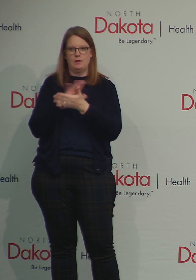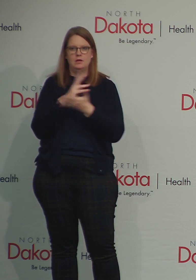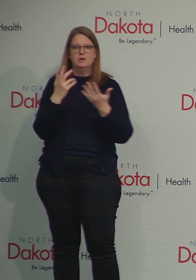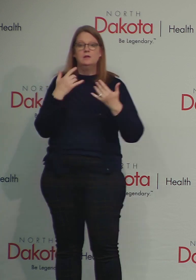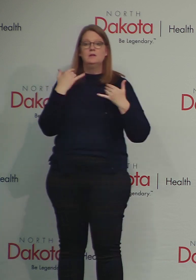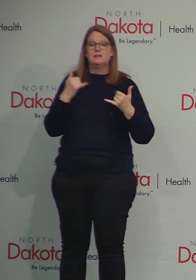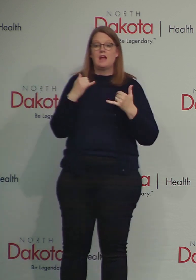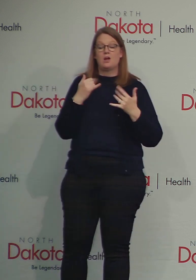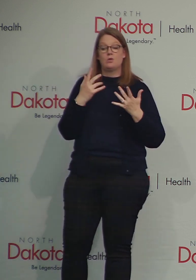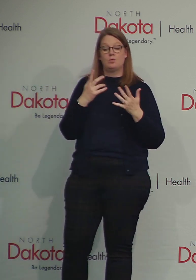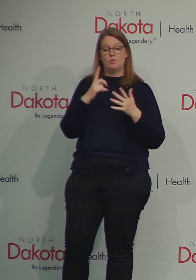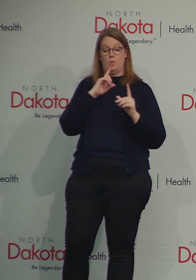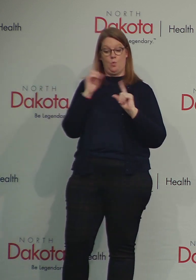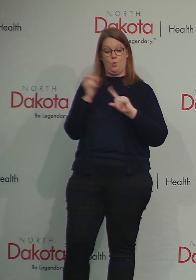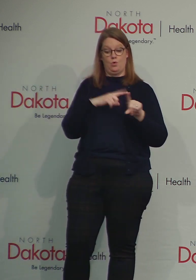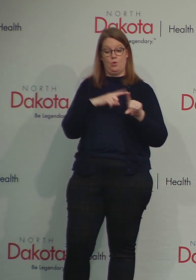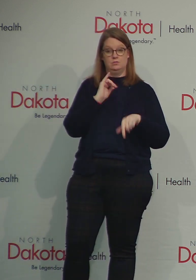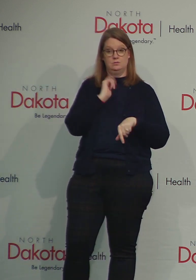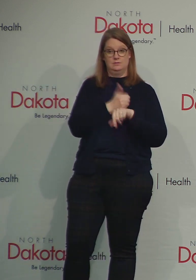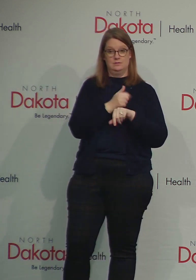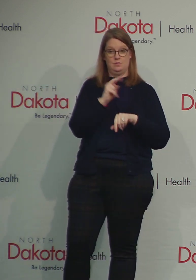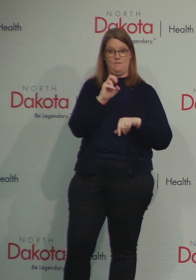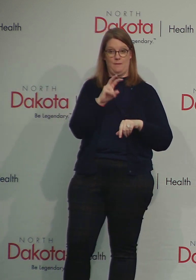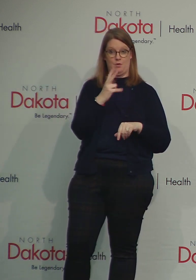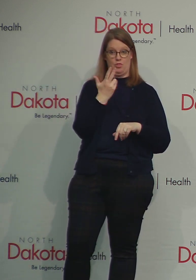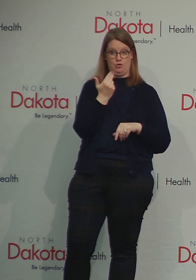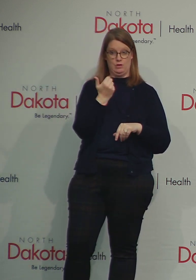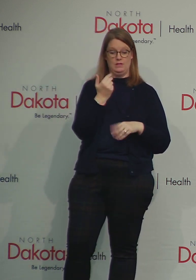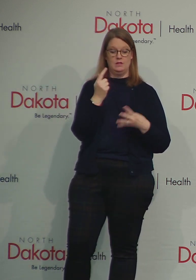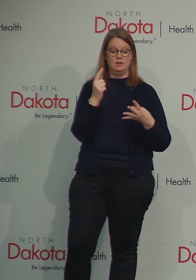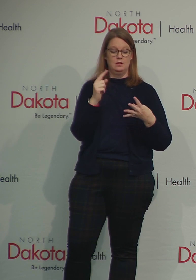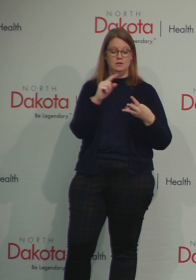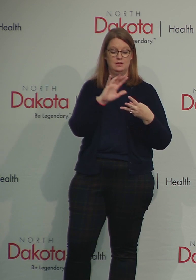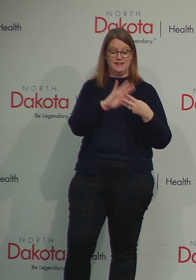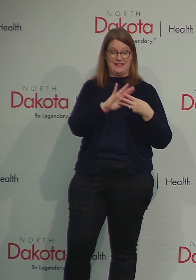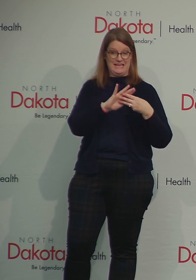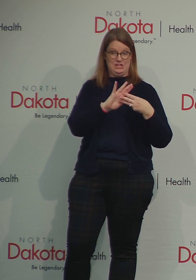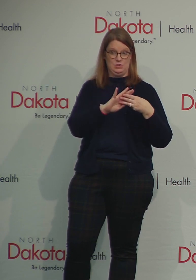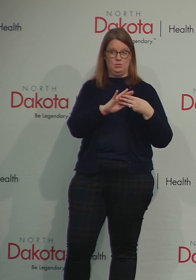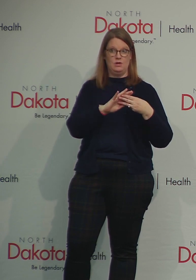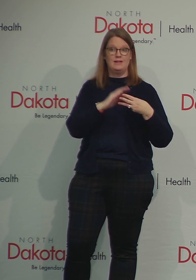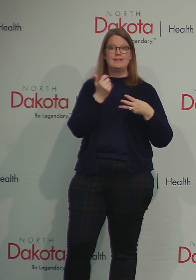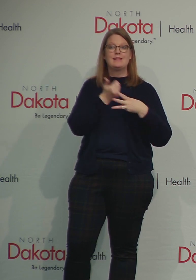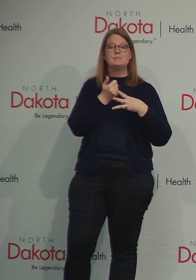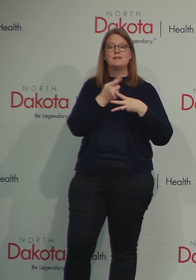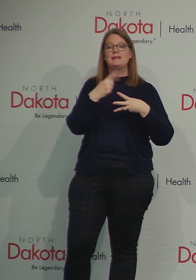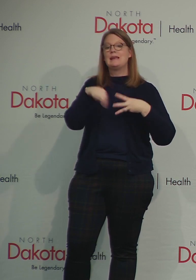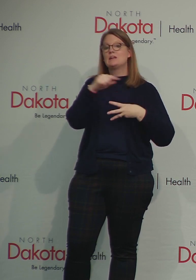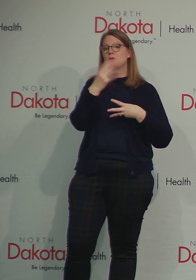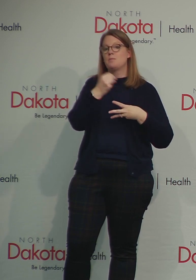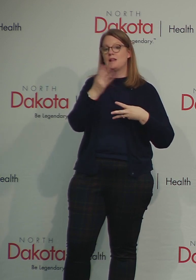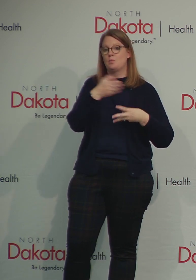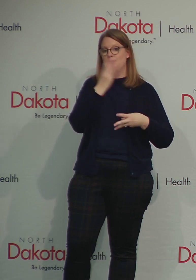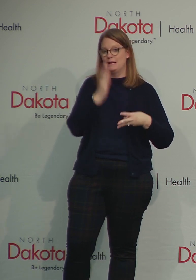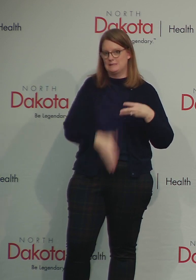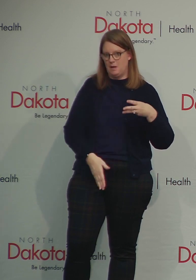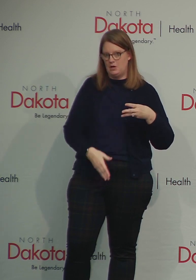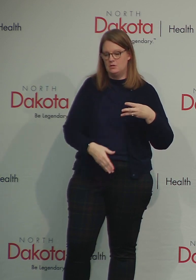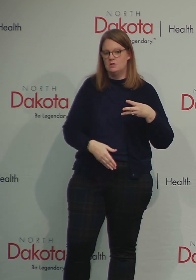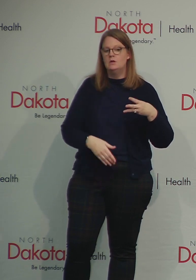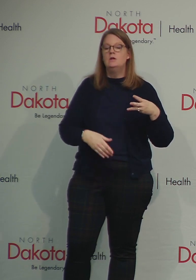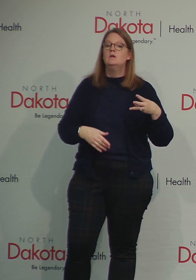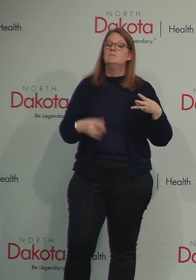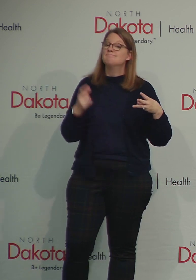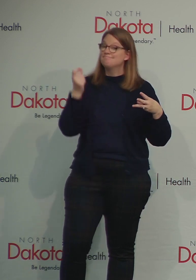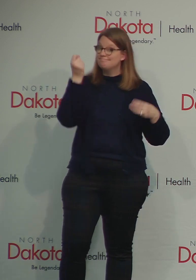that were issued on November 13, these measures would have expired come next Monday. However, given that we